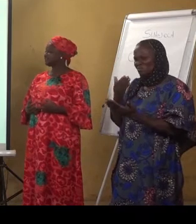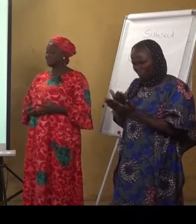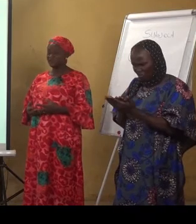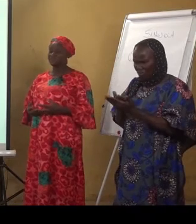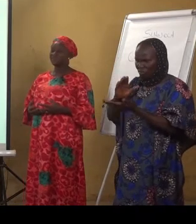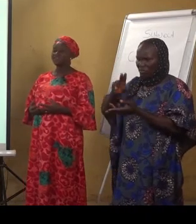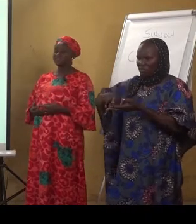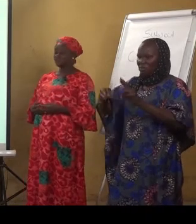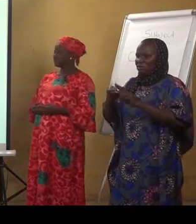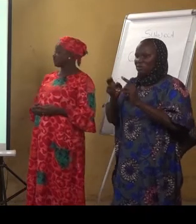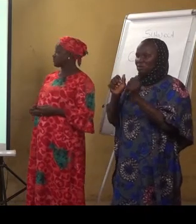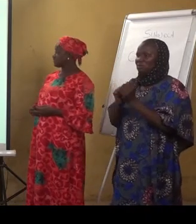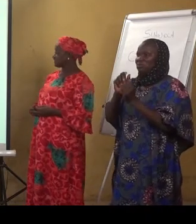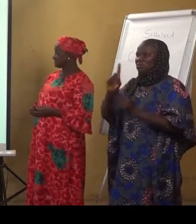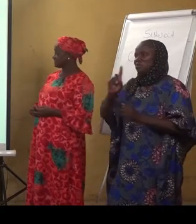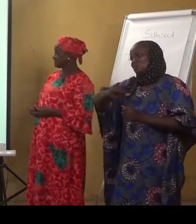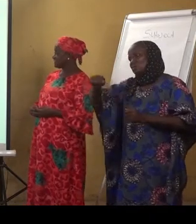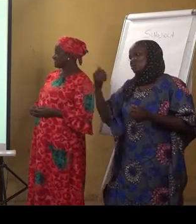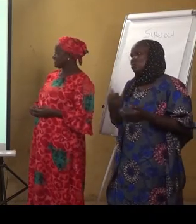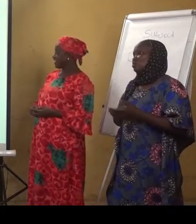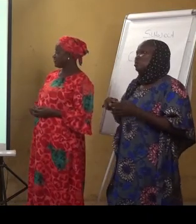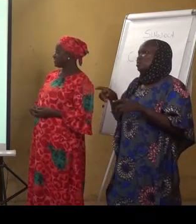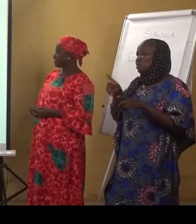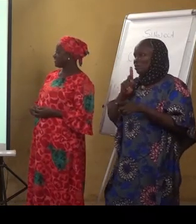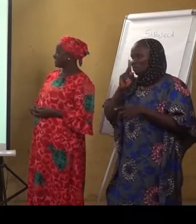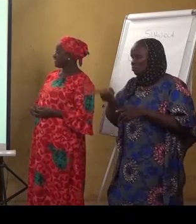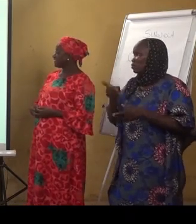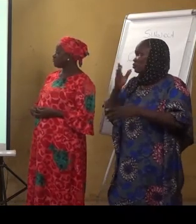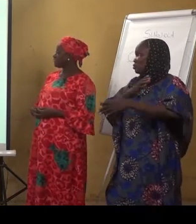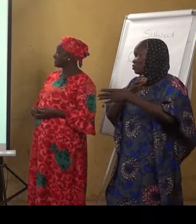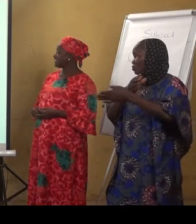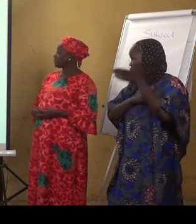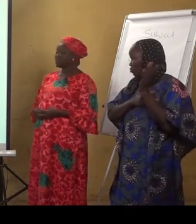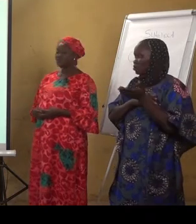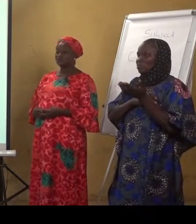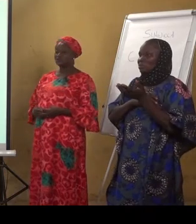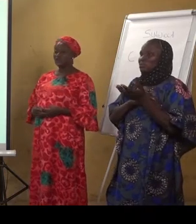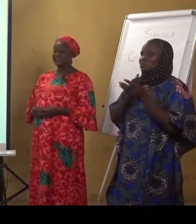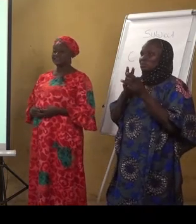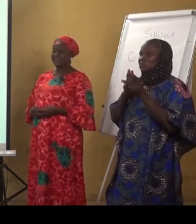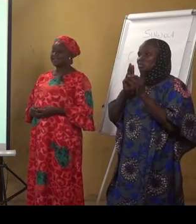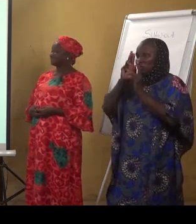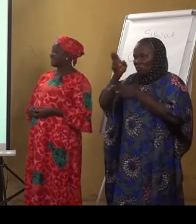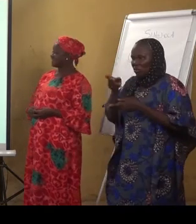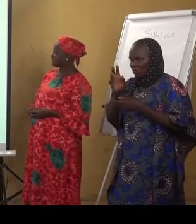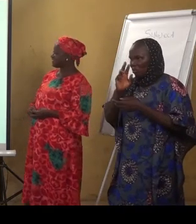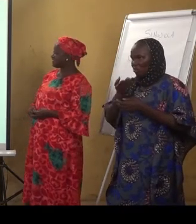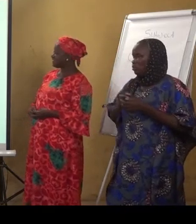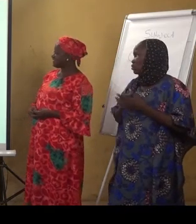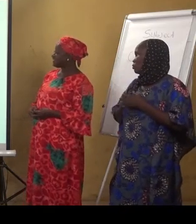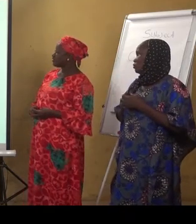is definitely going to reward us. Now, another point that I want us to look at here is